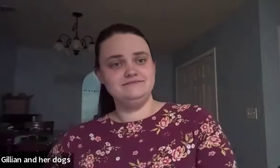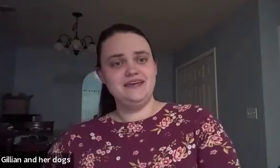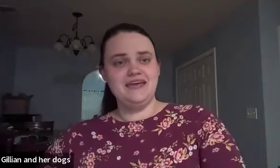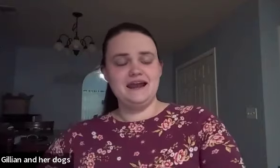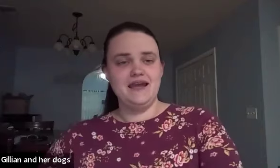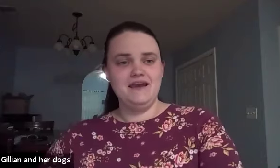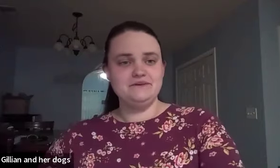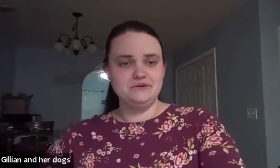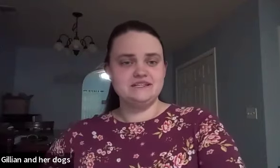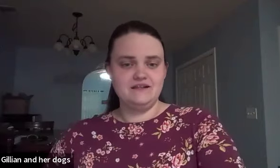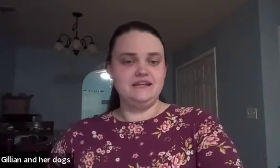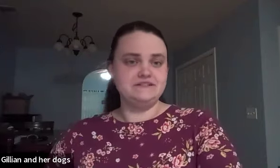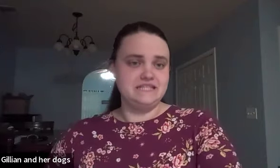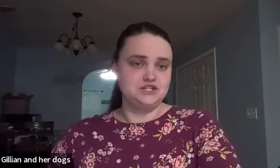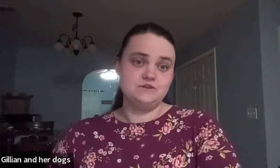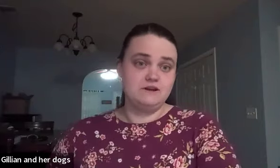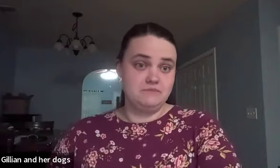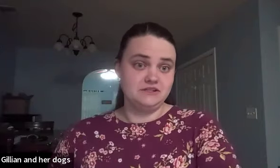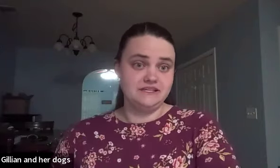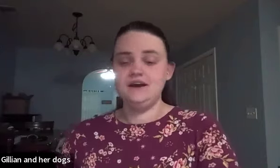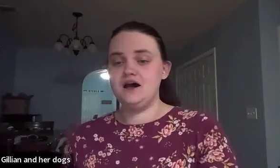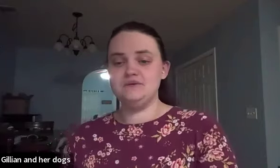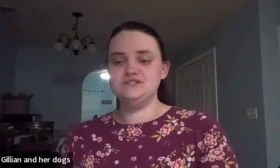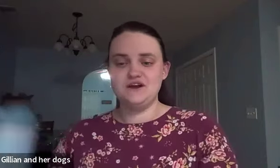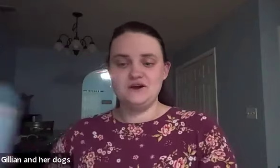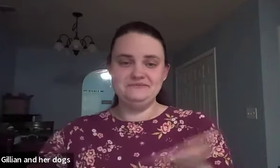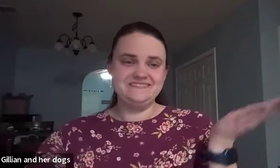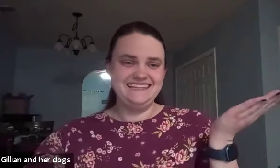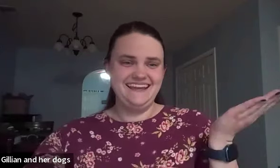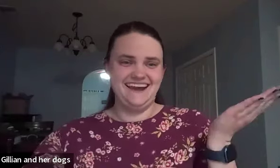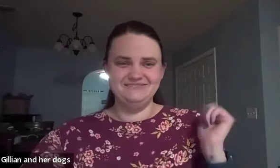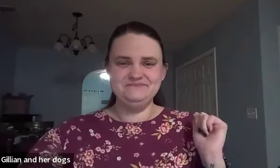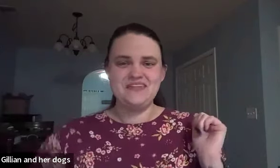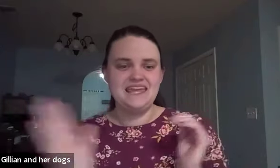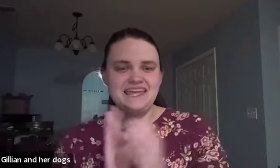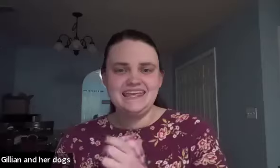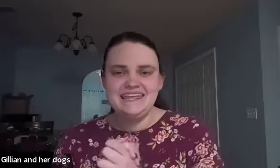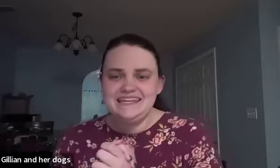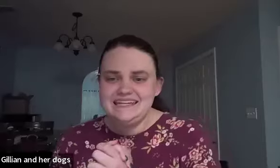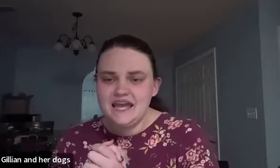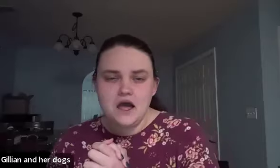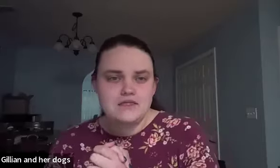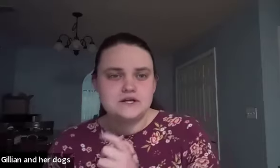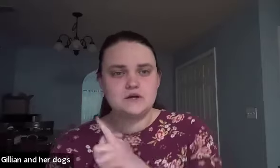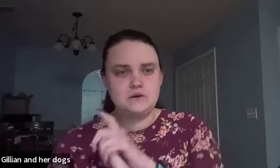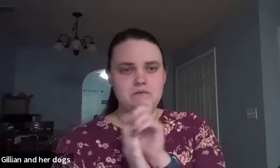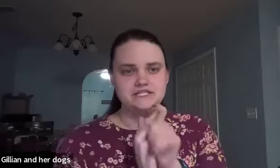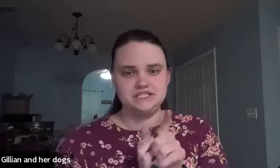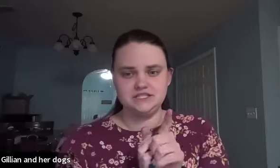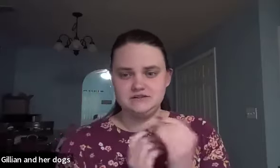ASL and I have the personality of a teacher who's very bubbly. So yeah. Any other questions